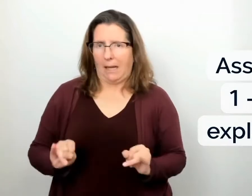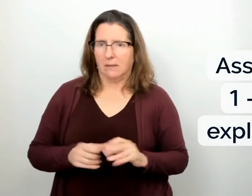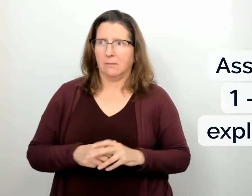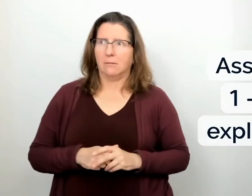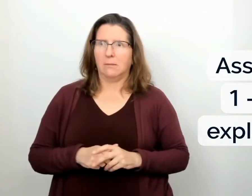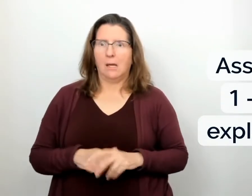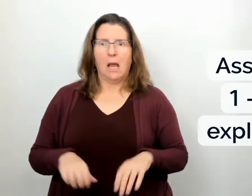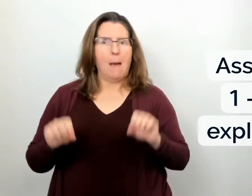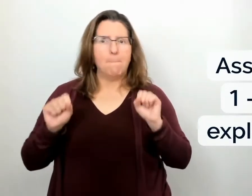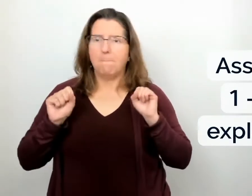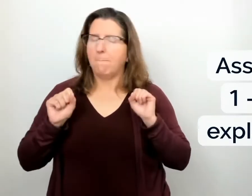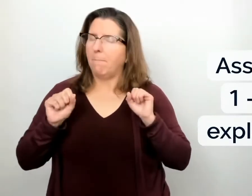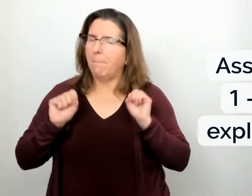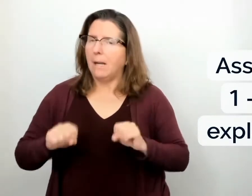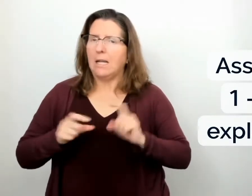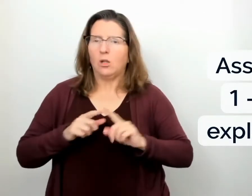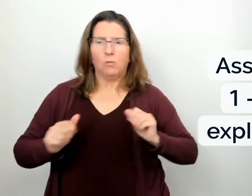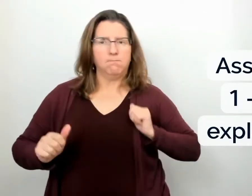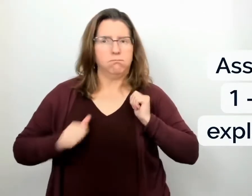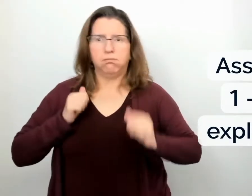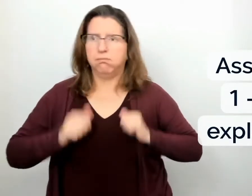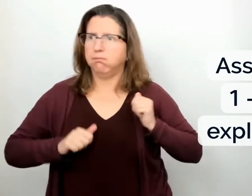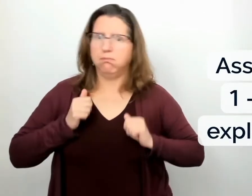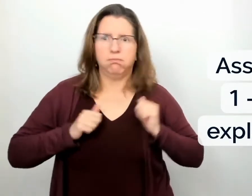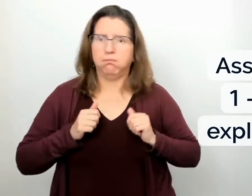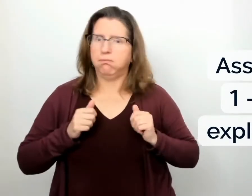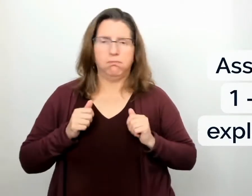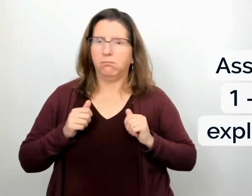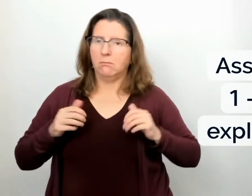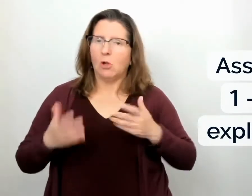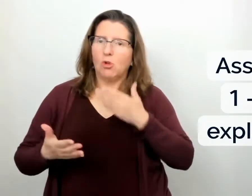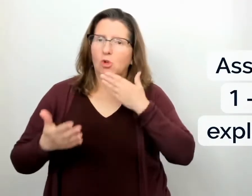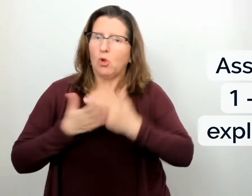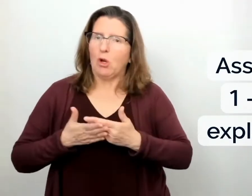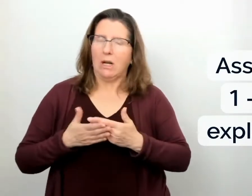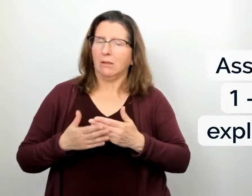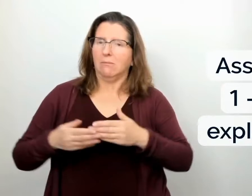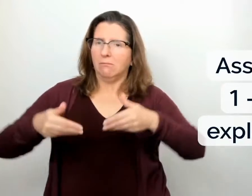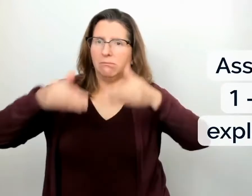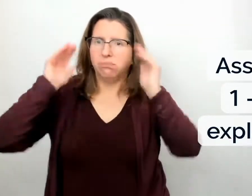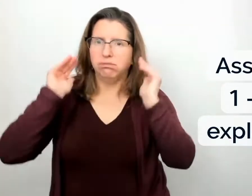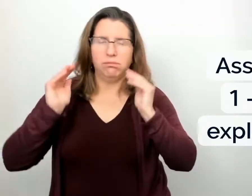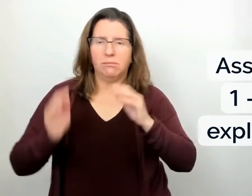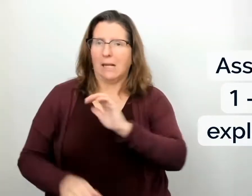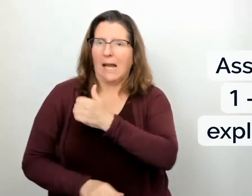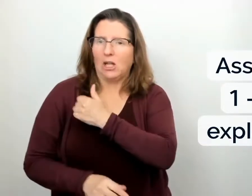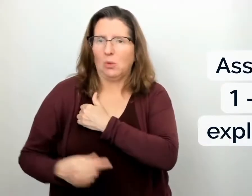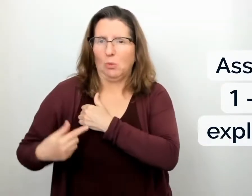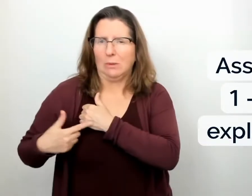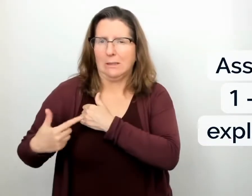the ability to work independently, to show initiative, to engage in whatever you are doing with a